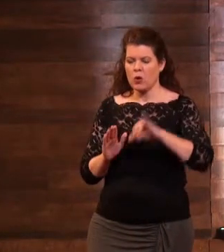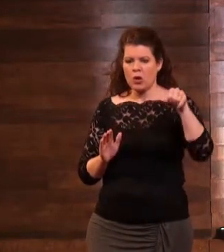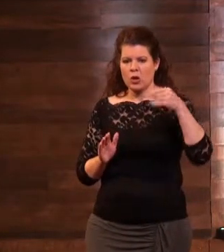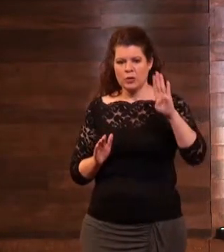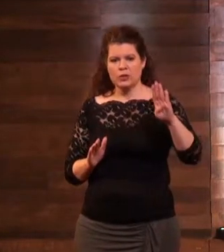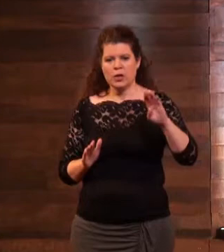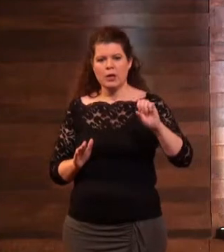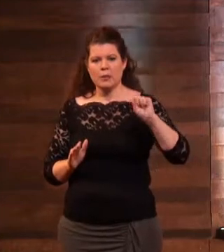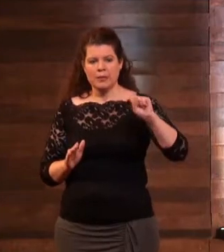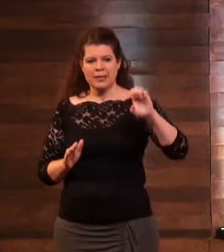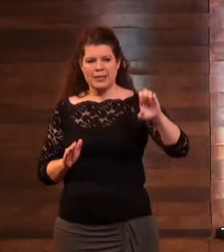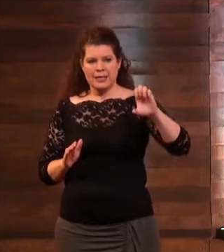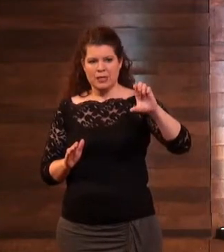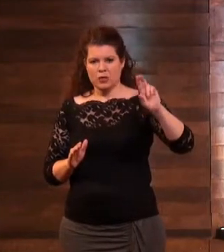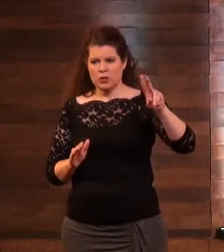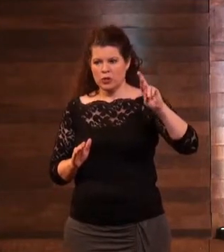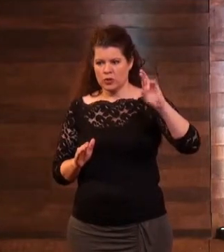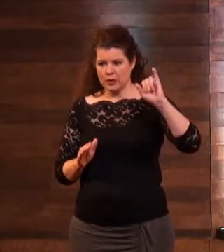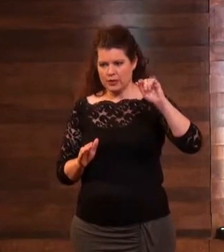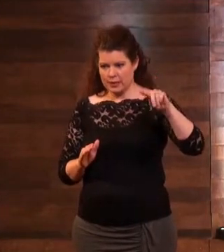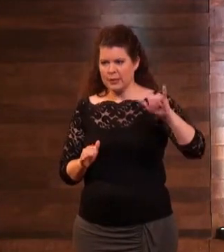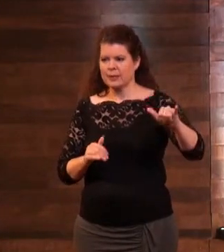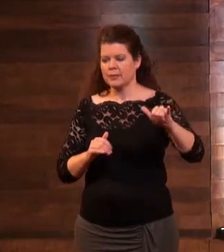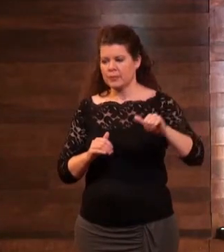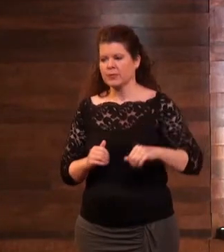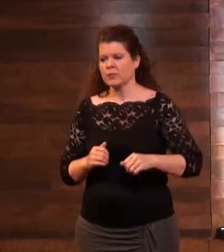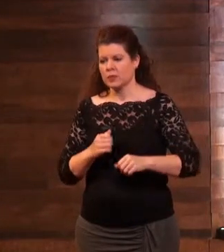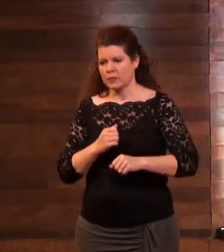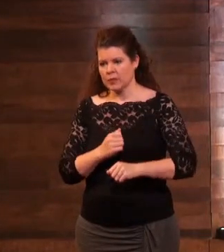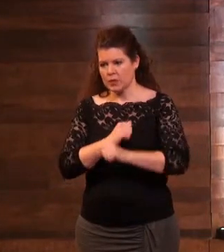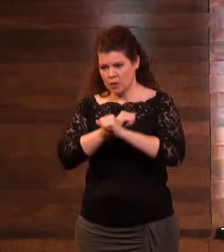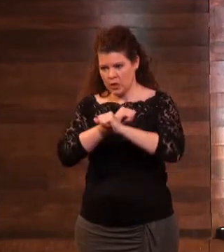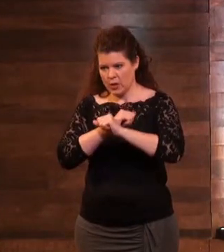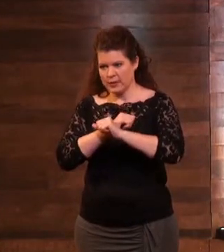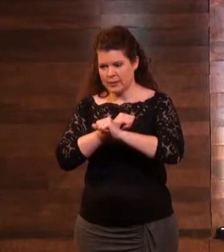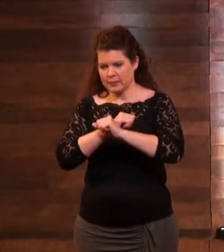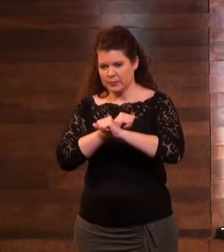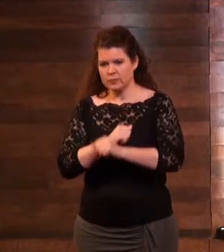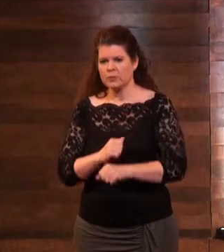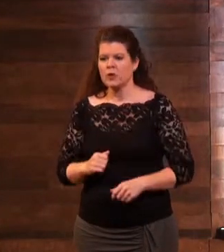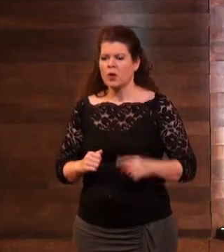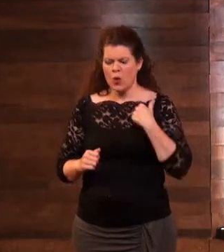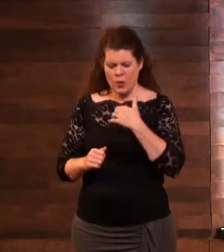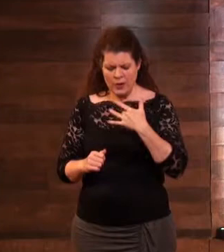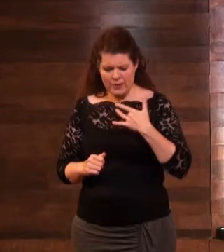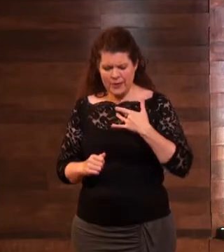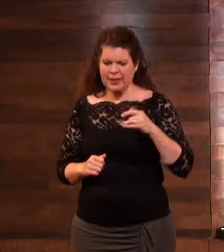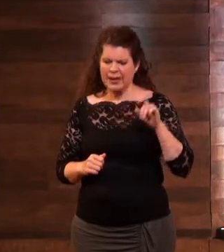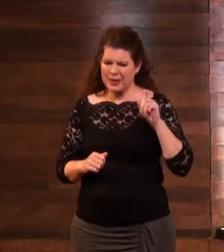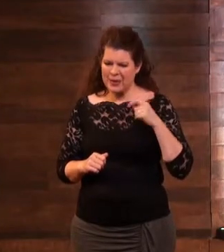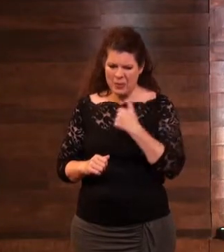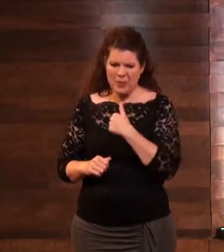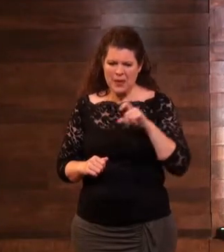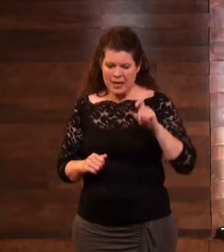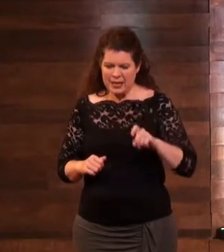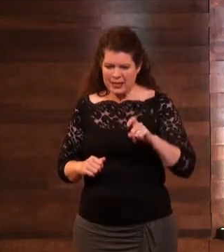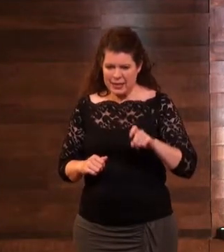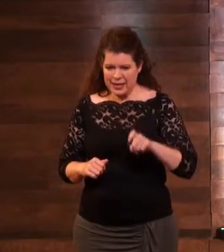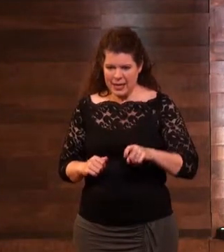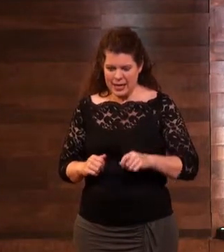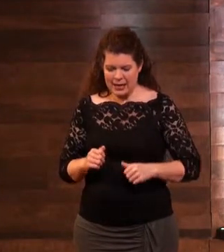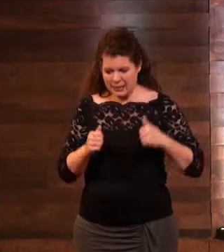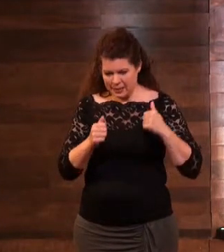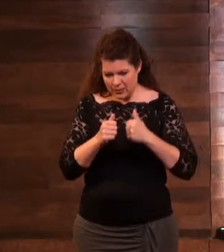to perform at a certain level or be accepted by a certain person or group or risk losing our position. We fear for our